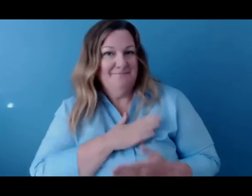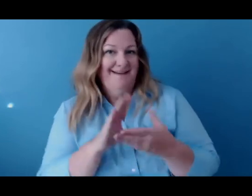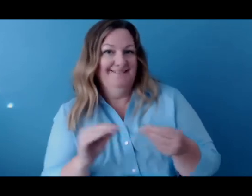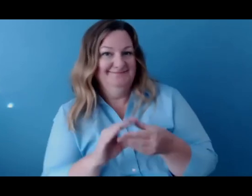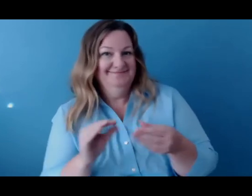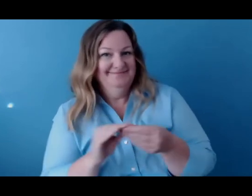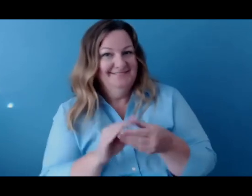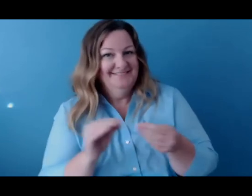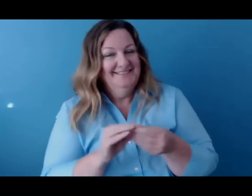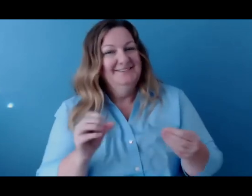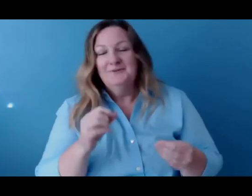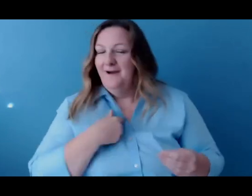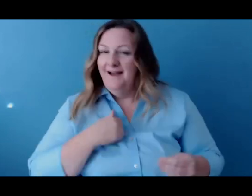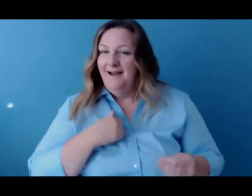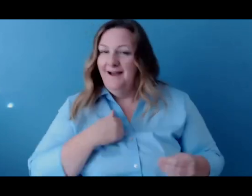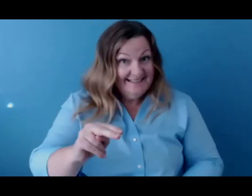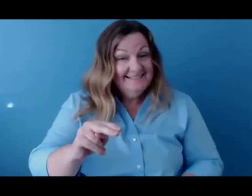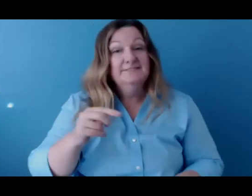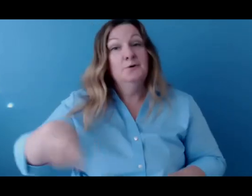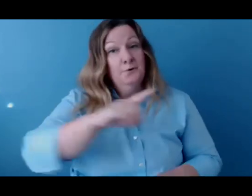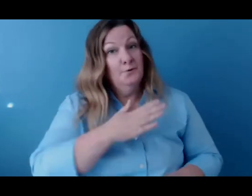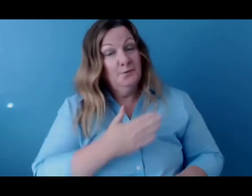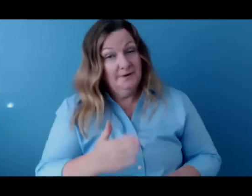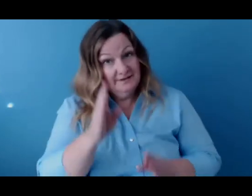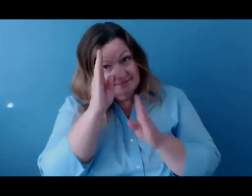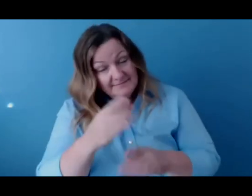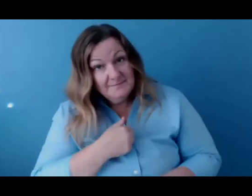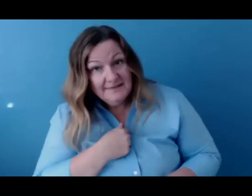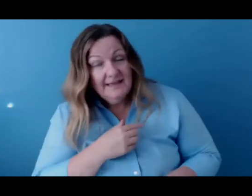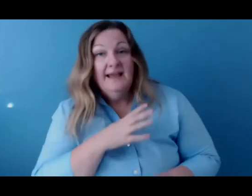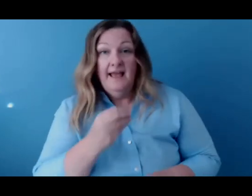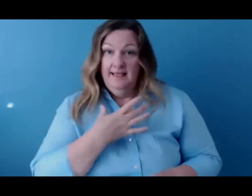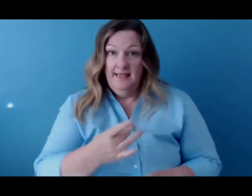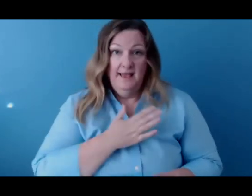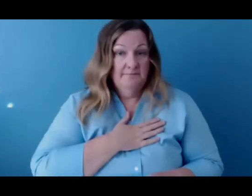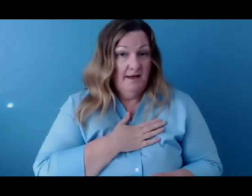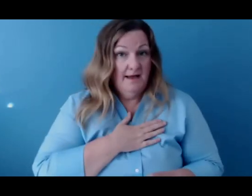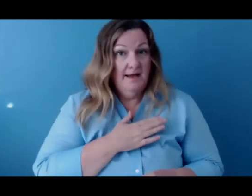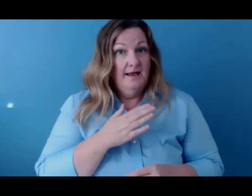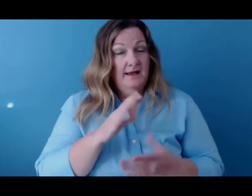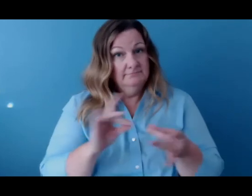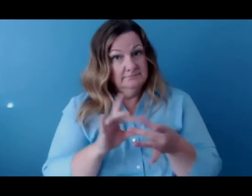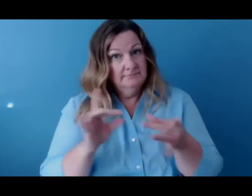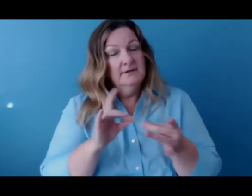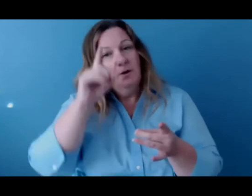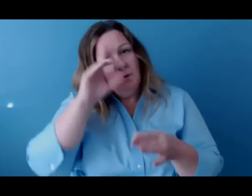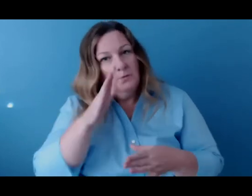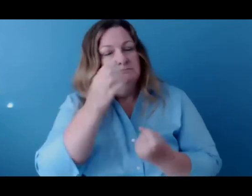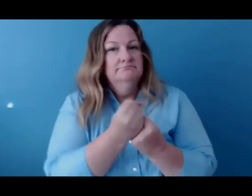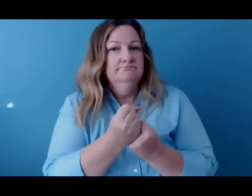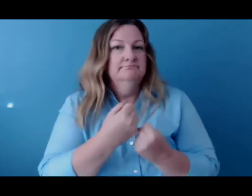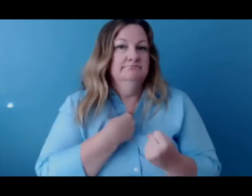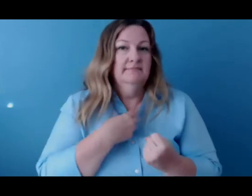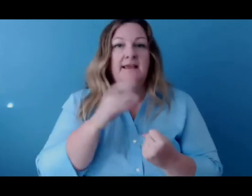for. So I'm all in. If you're willing to listen to me and like what I have to say, I appreciate that. Please share that with your network